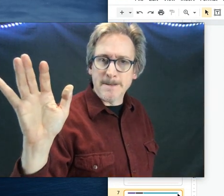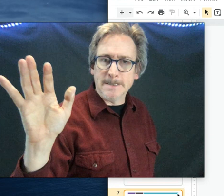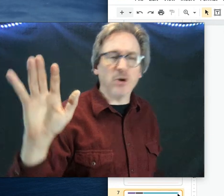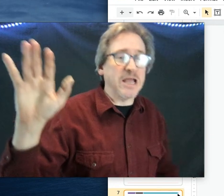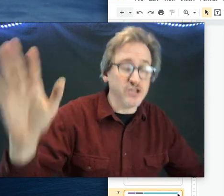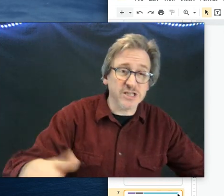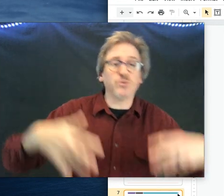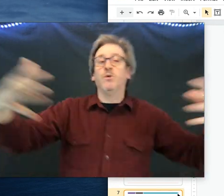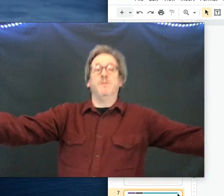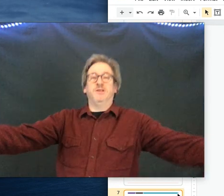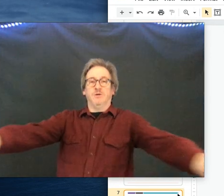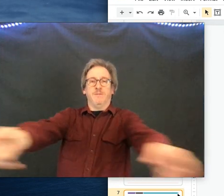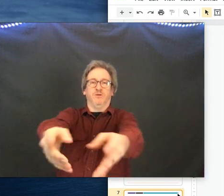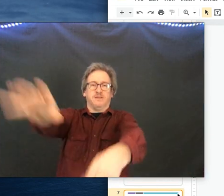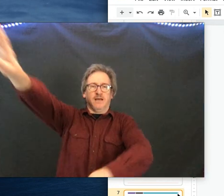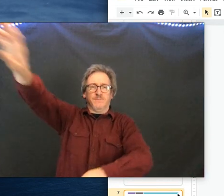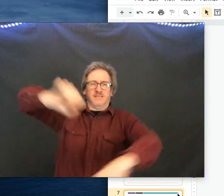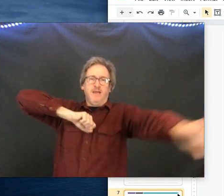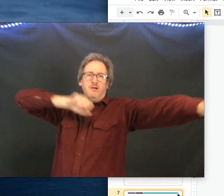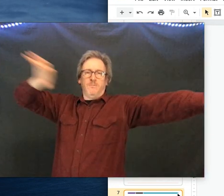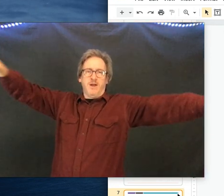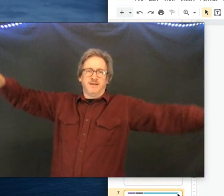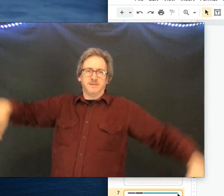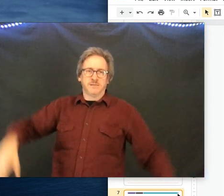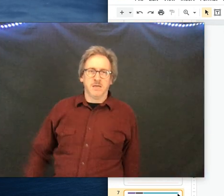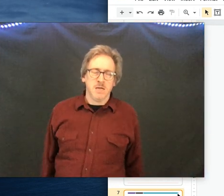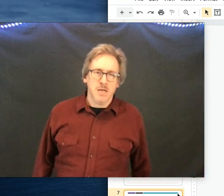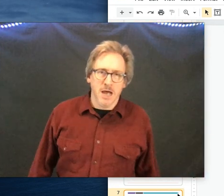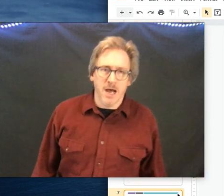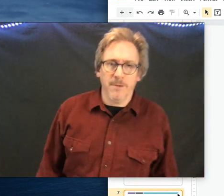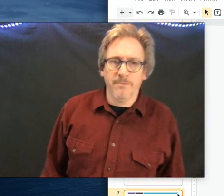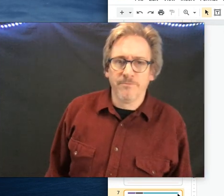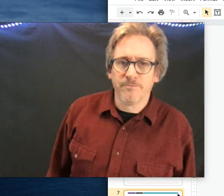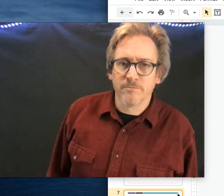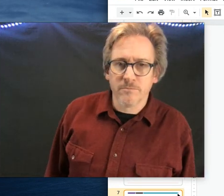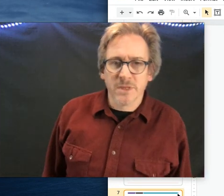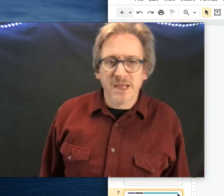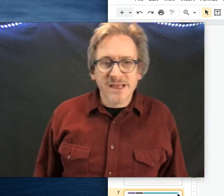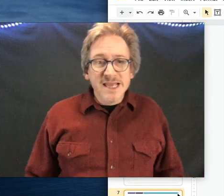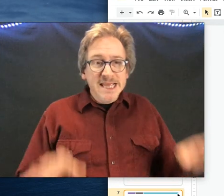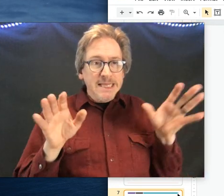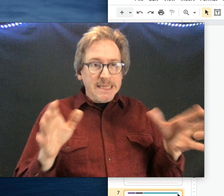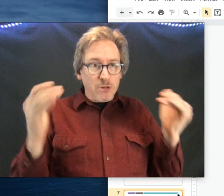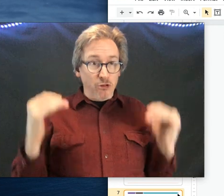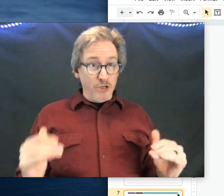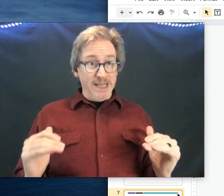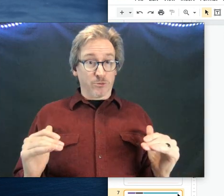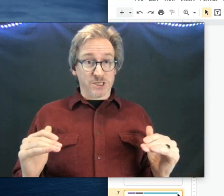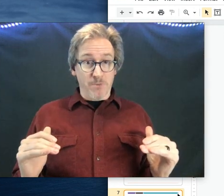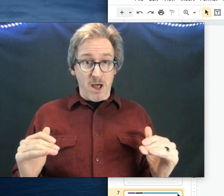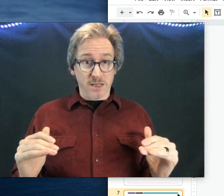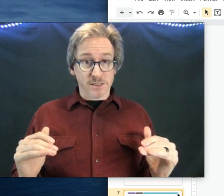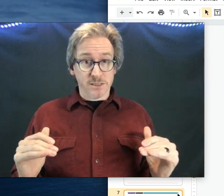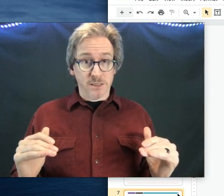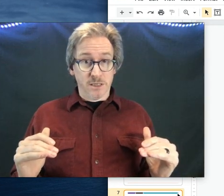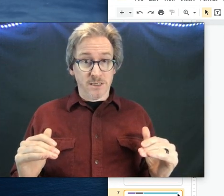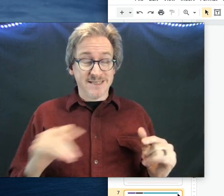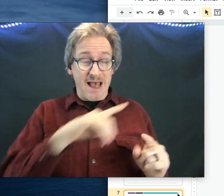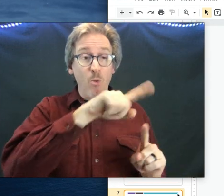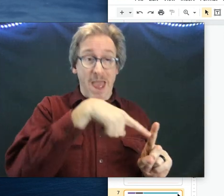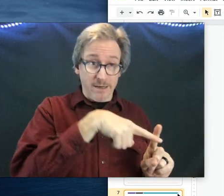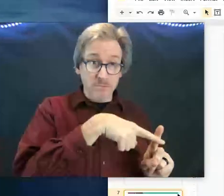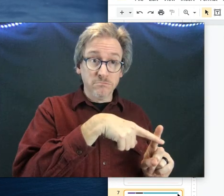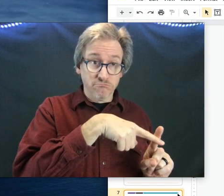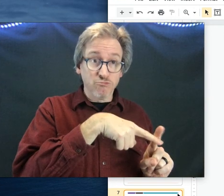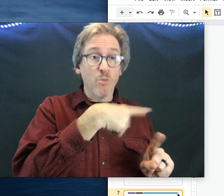Uh, okay, so this is what we do. I put this up and say, here in practice. Um, Looking at the response,